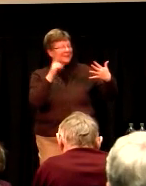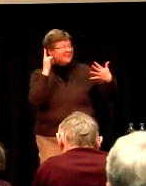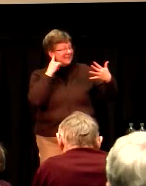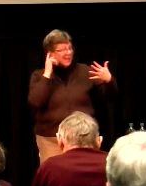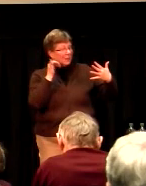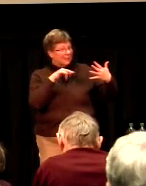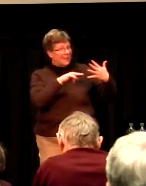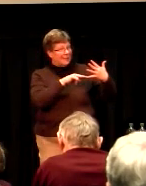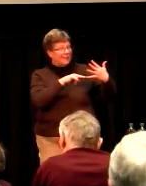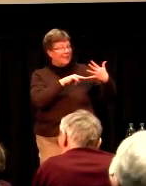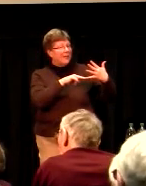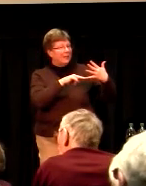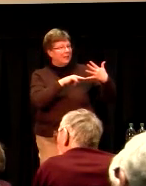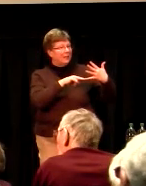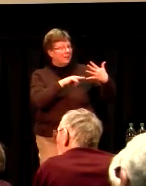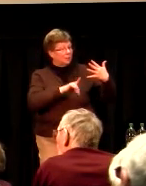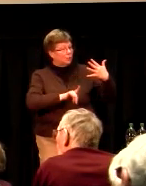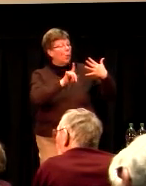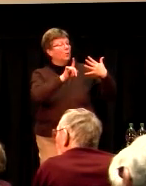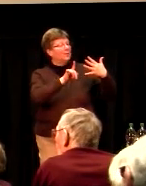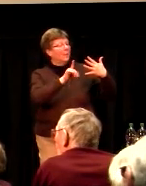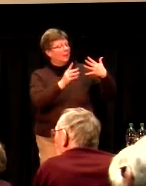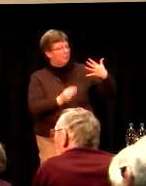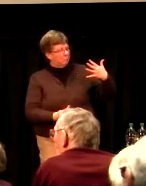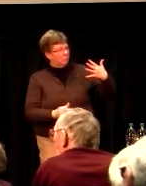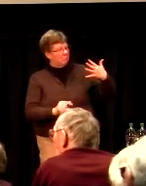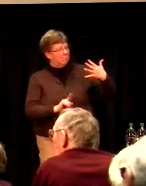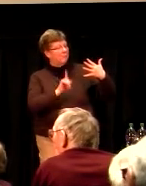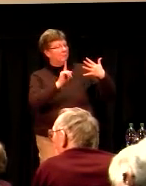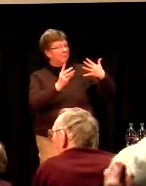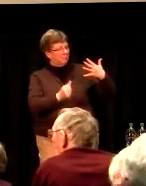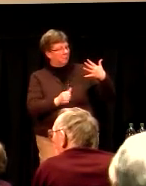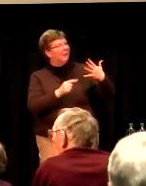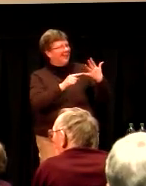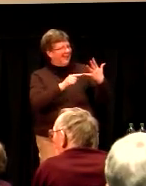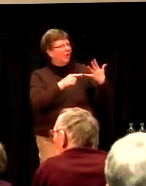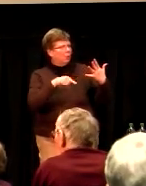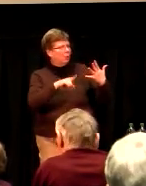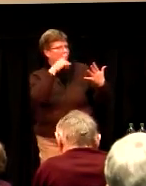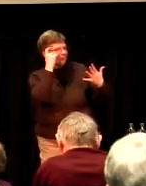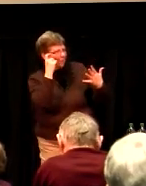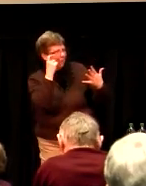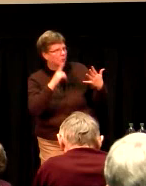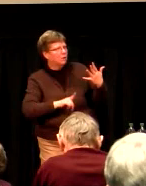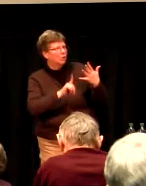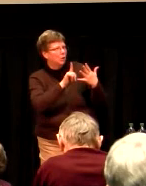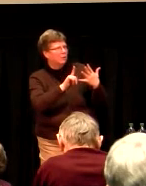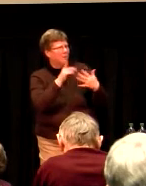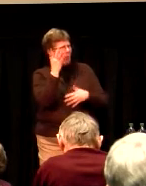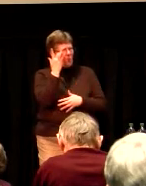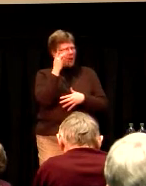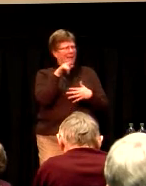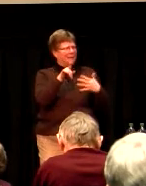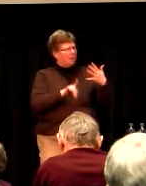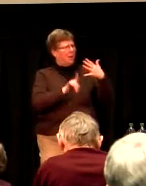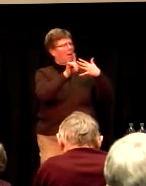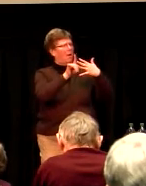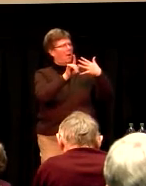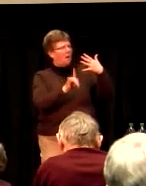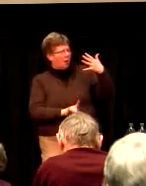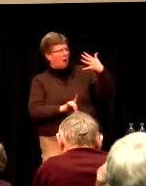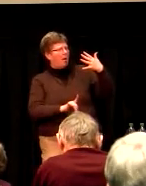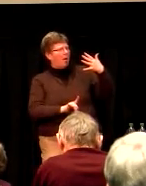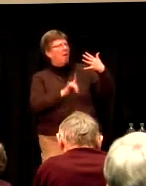it came and went during the year. It's usually in the summer. And I was wondering why it does that, and if